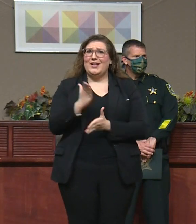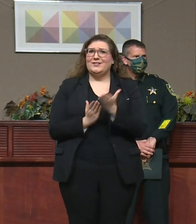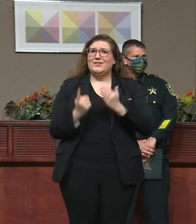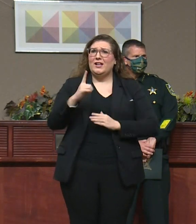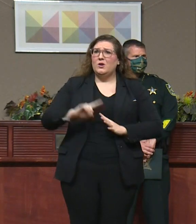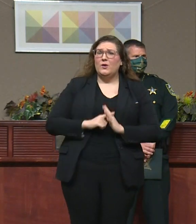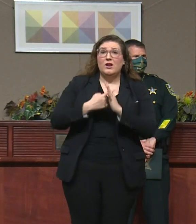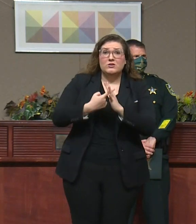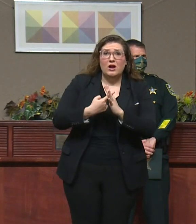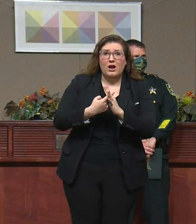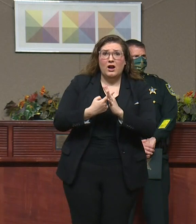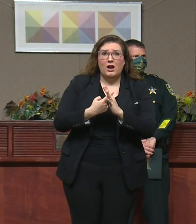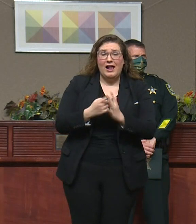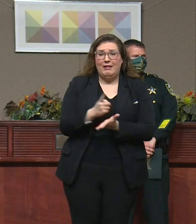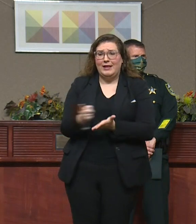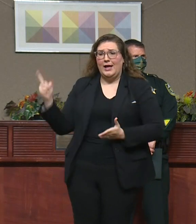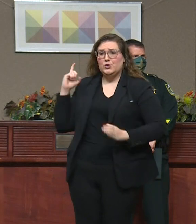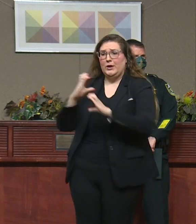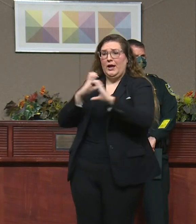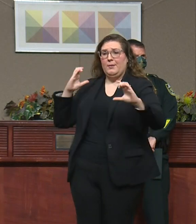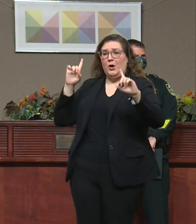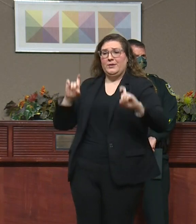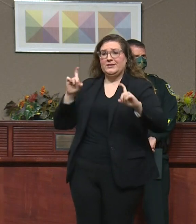2 weeks of our mobile testing, we tested